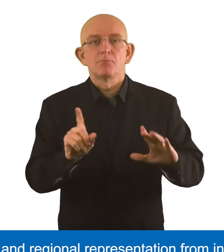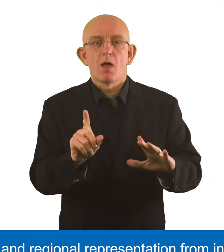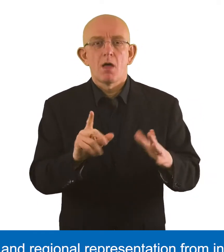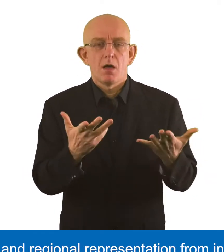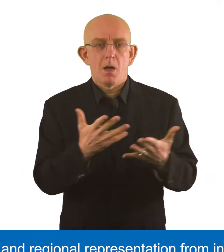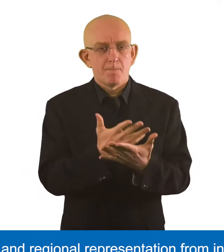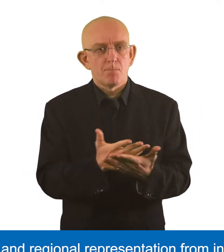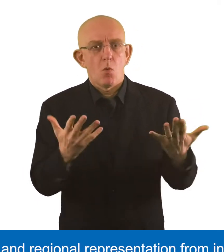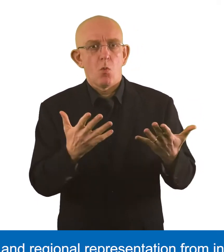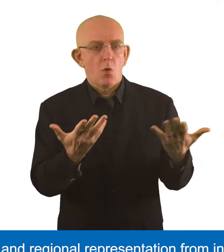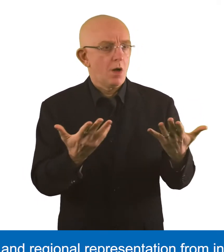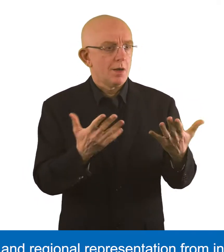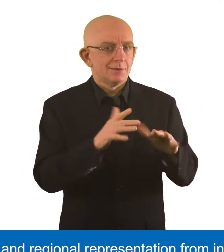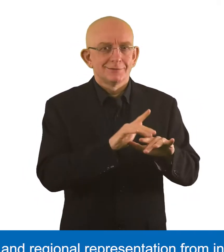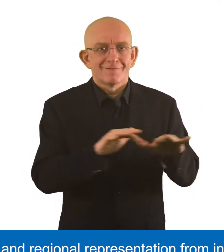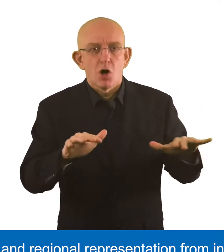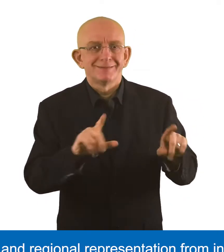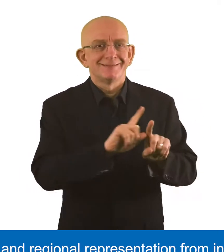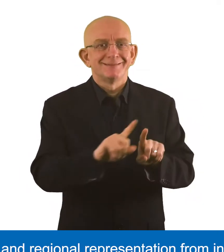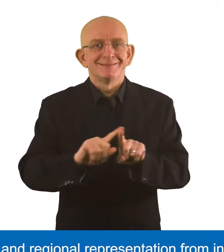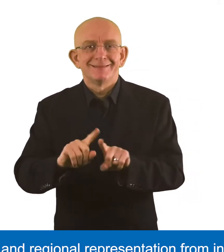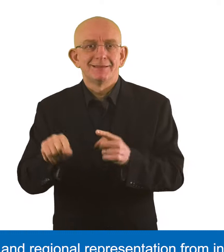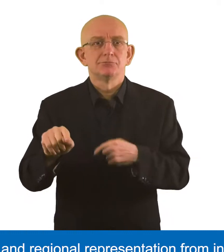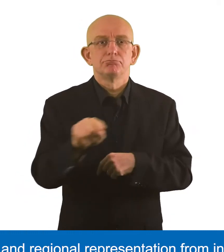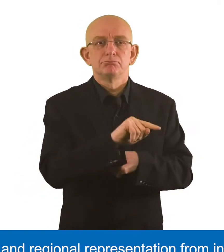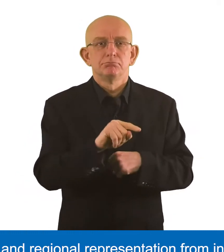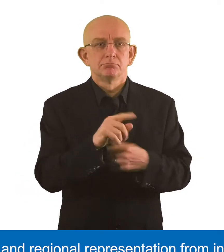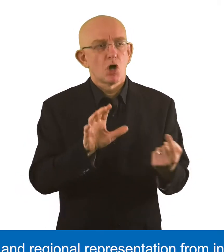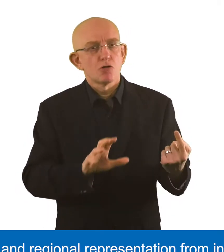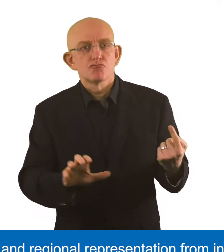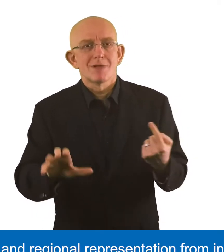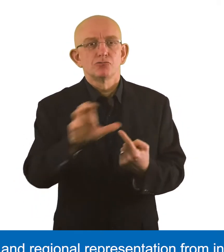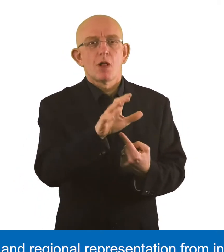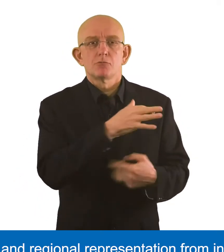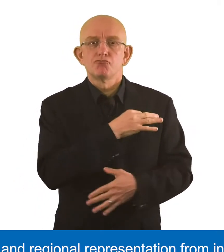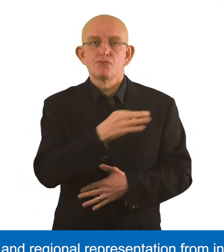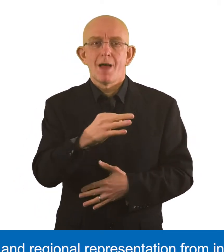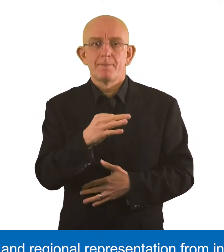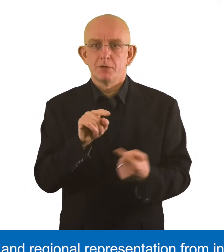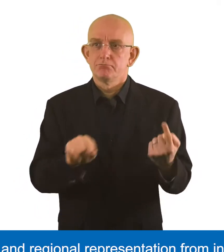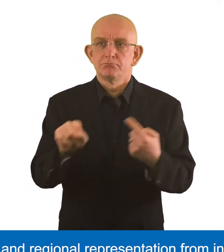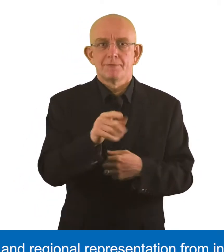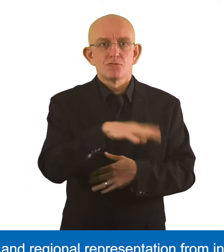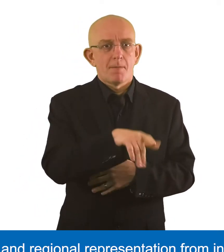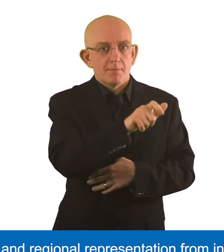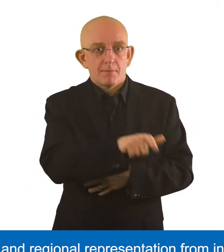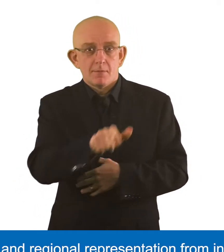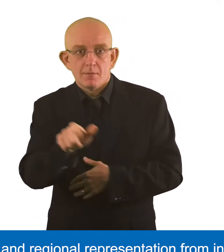Greater diversity and regional representation from individuals and smaller disability organisations.